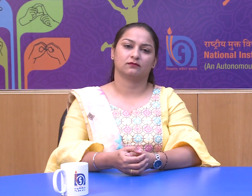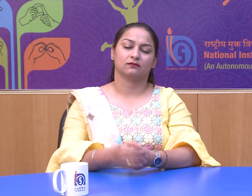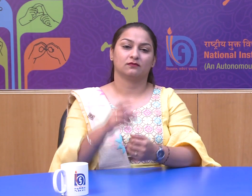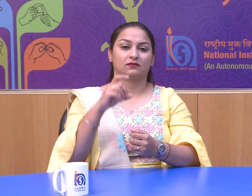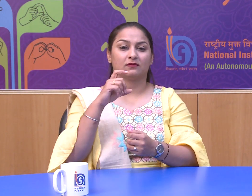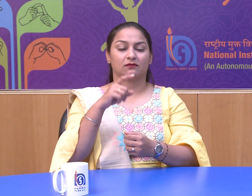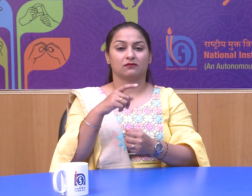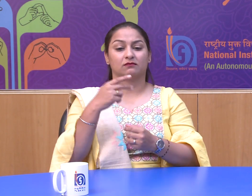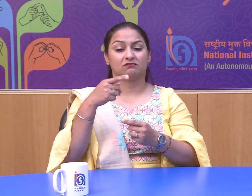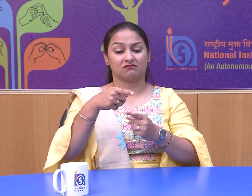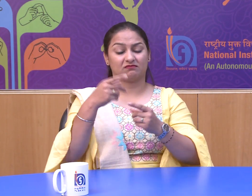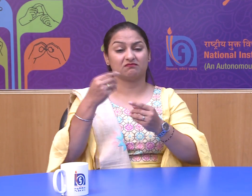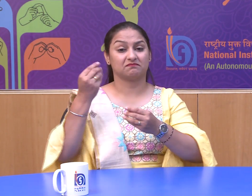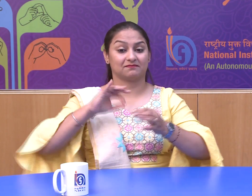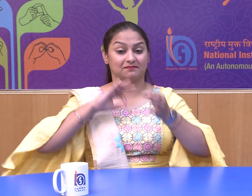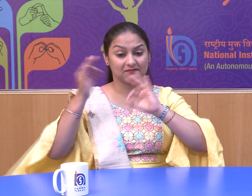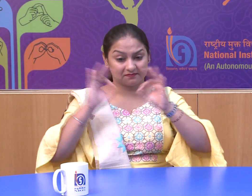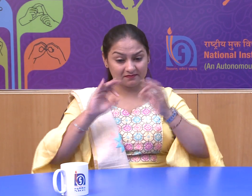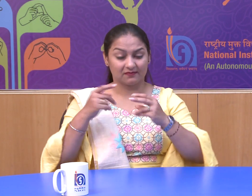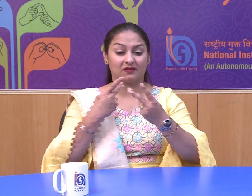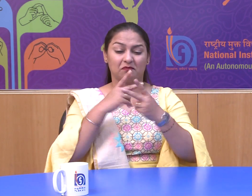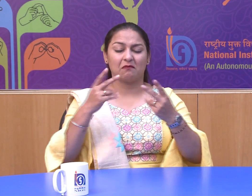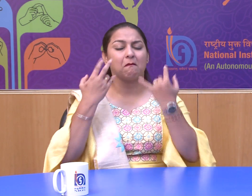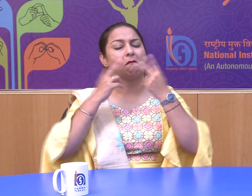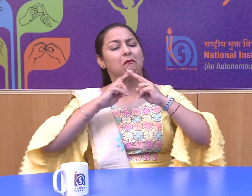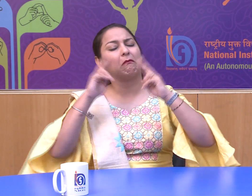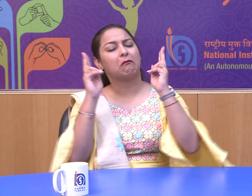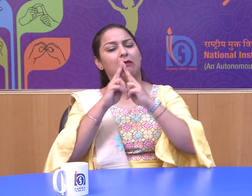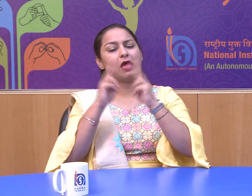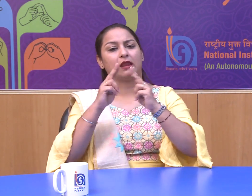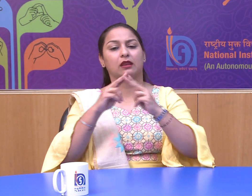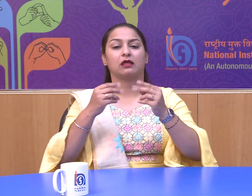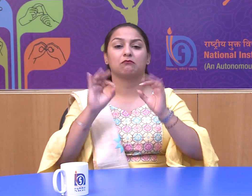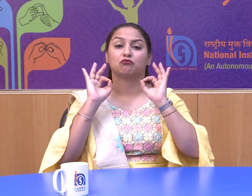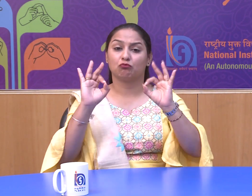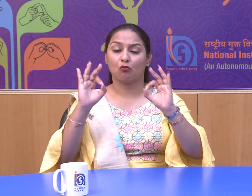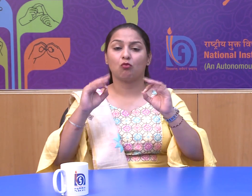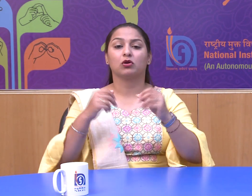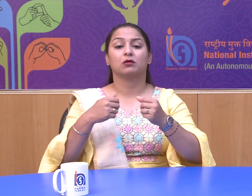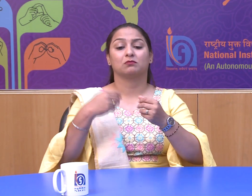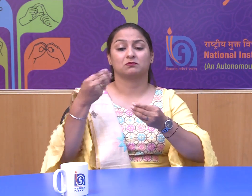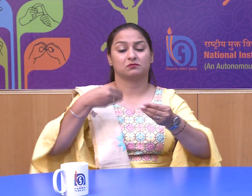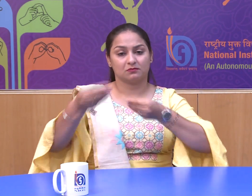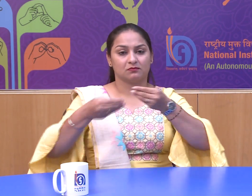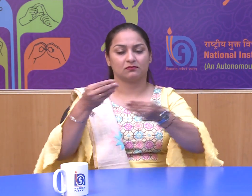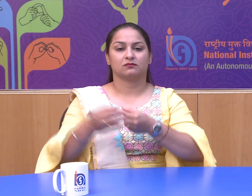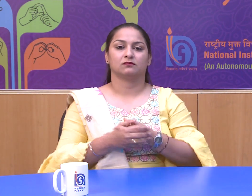Karikala has been credited with many welfare activities. He got